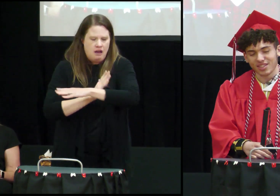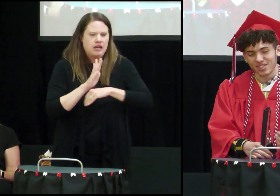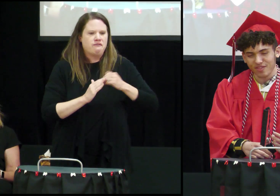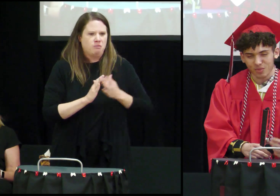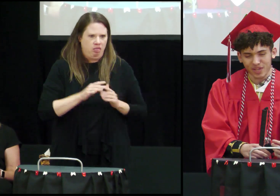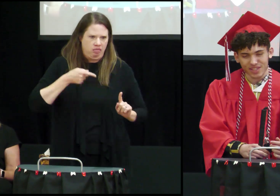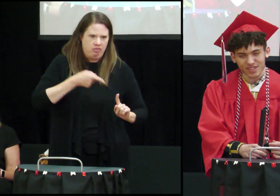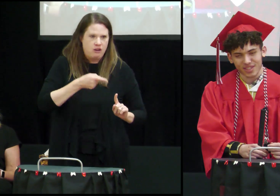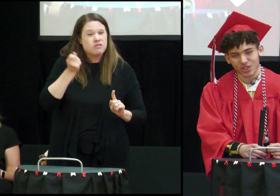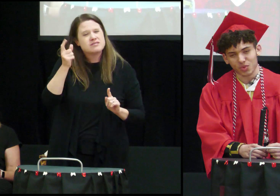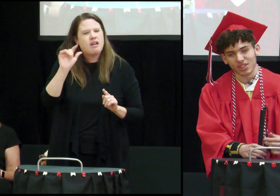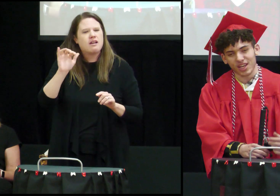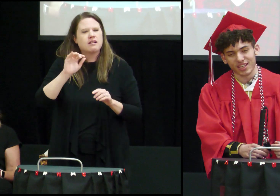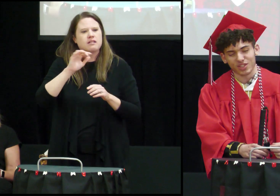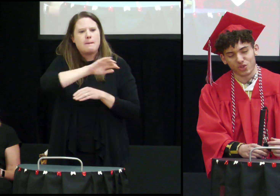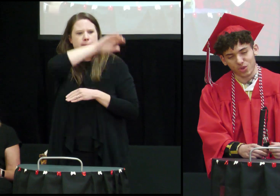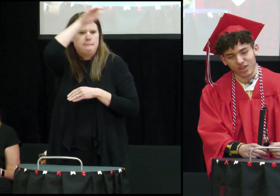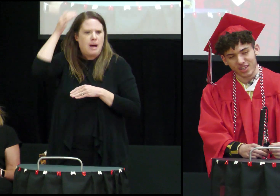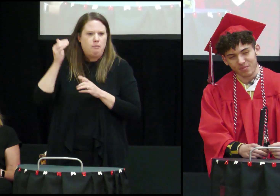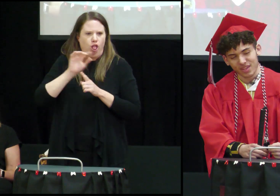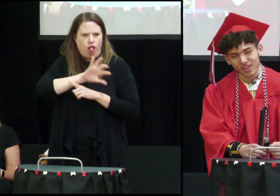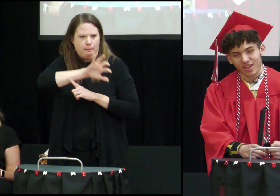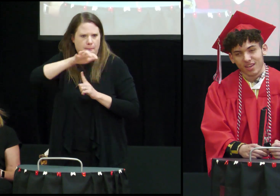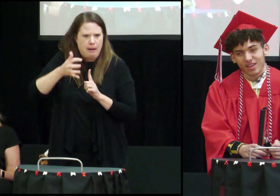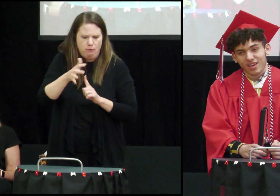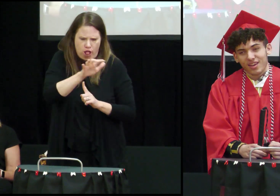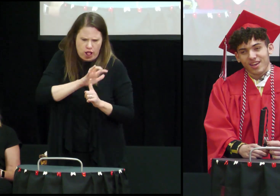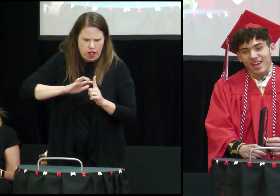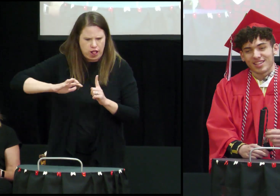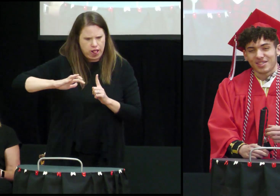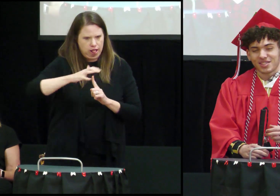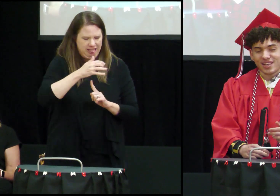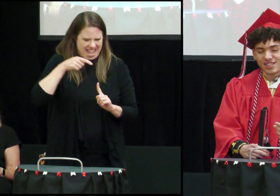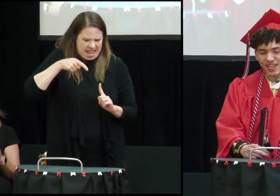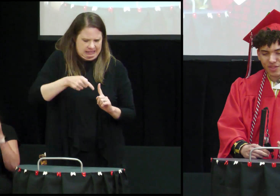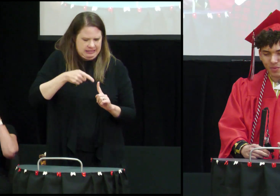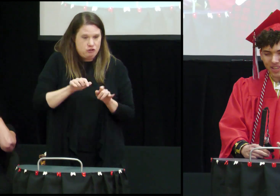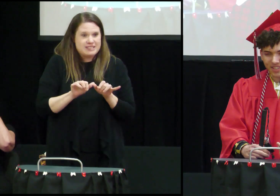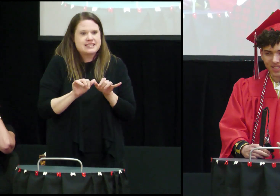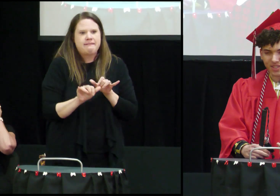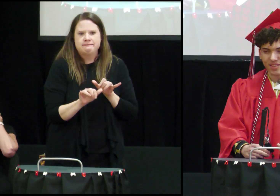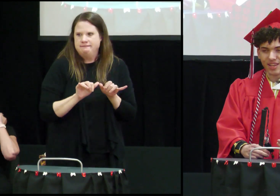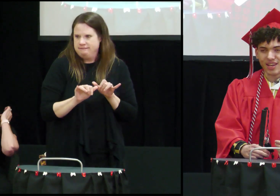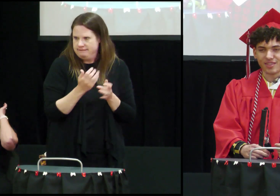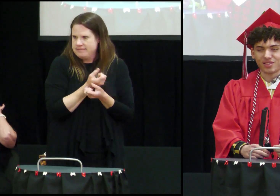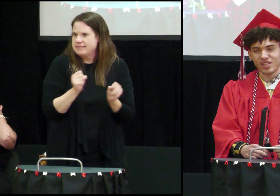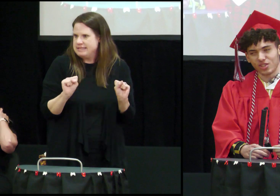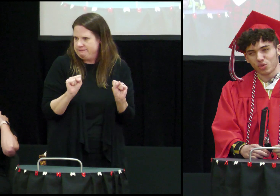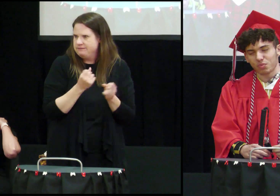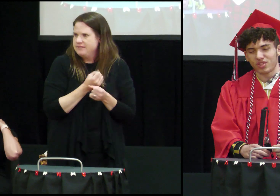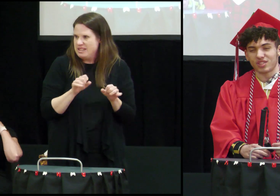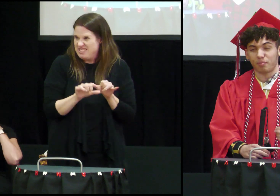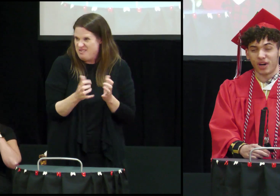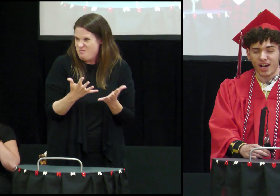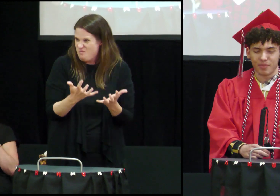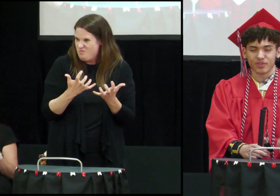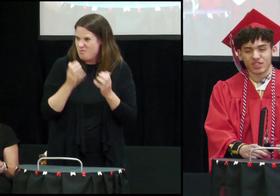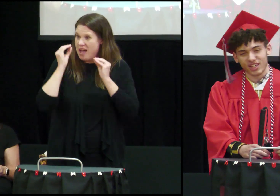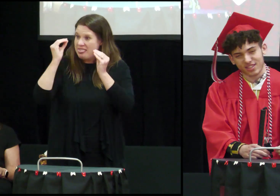safe space that you really like and enjoy. And it's this nice safe space that the teachers will proceed to pop every chance they